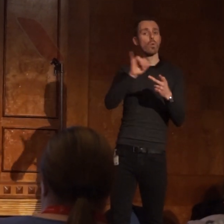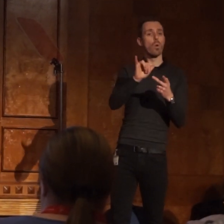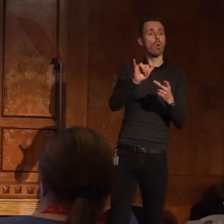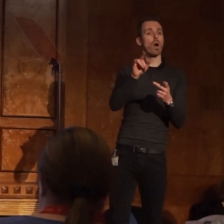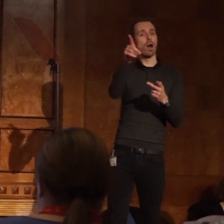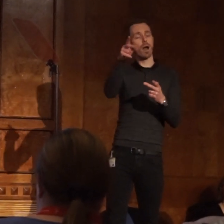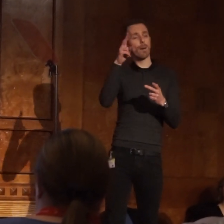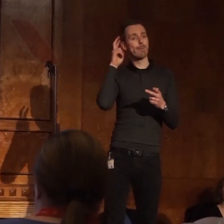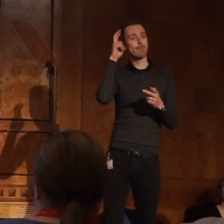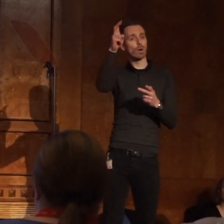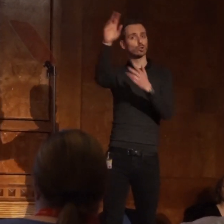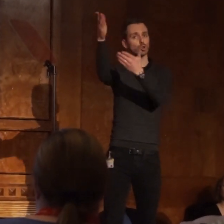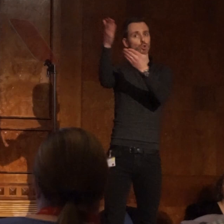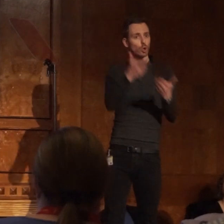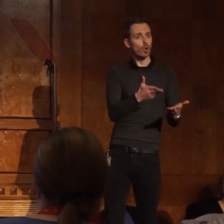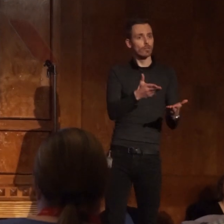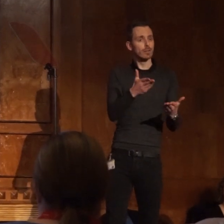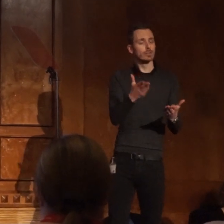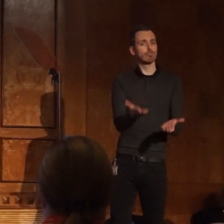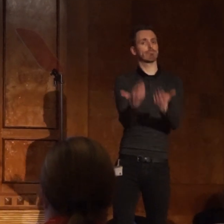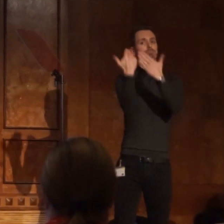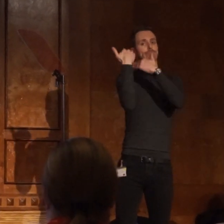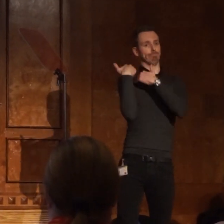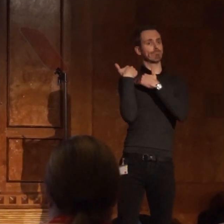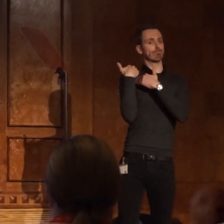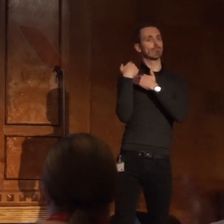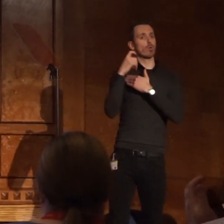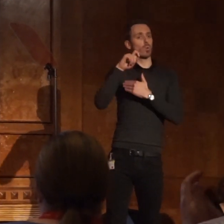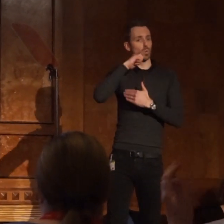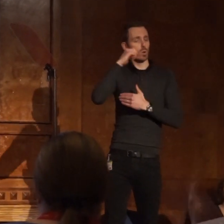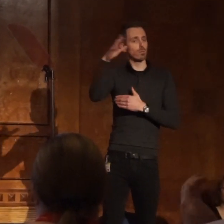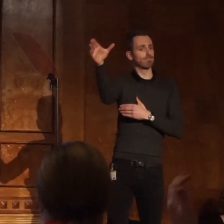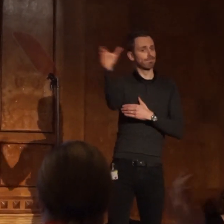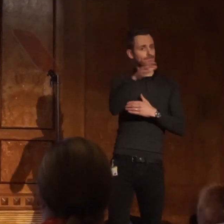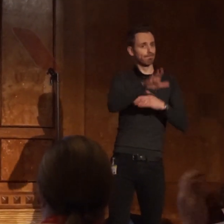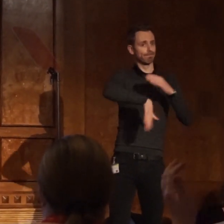services. Here in Blackpool,